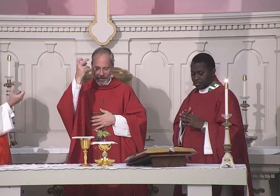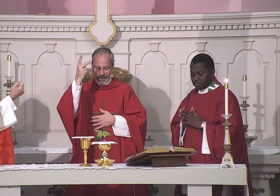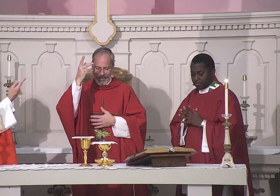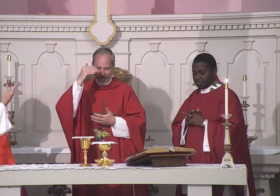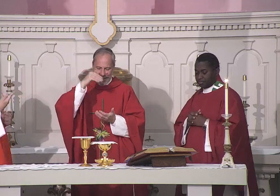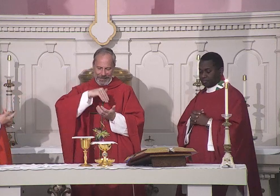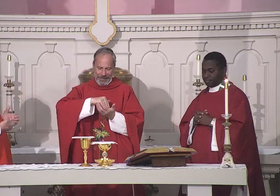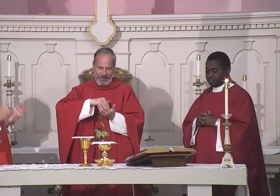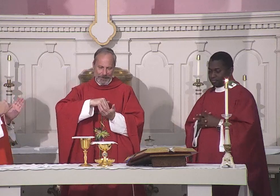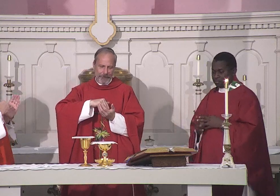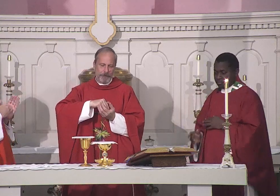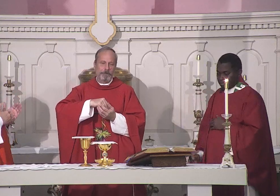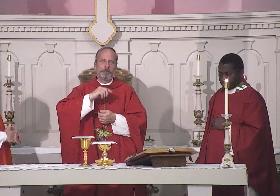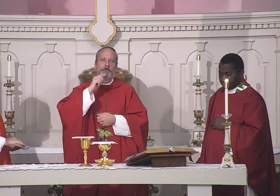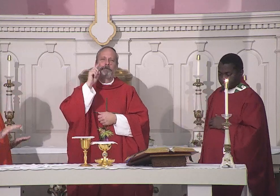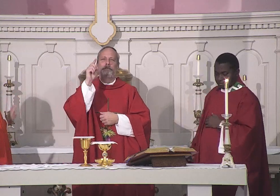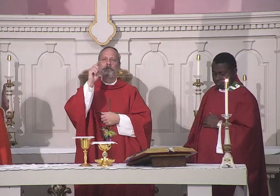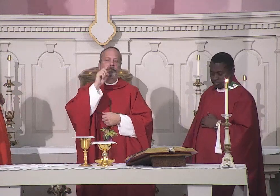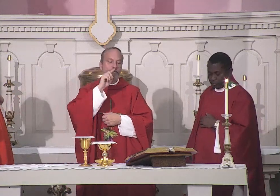again.